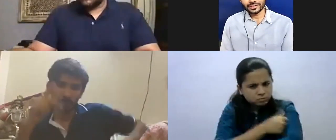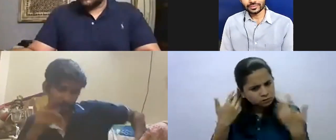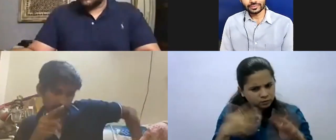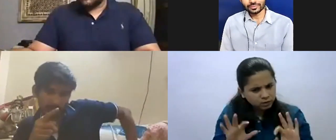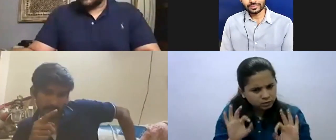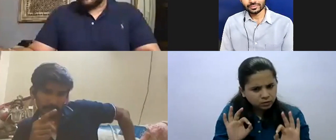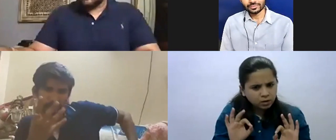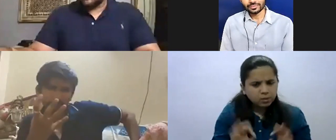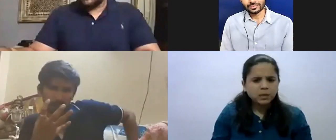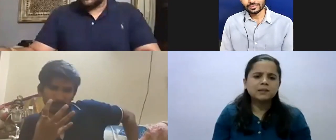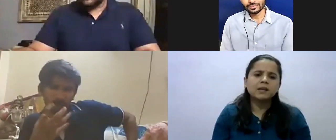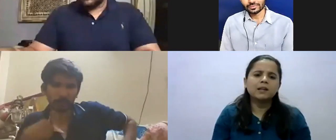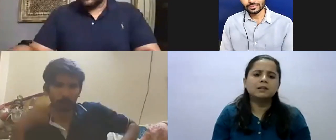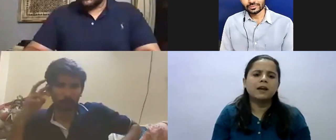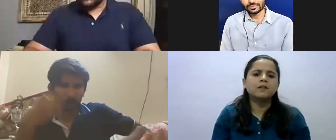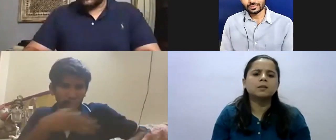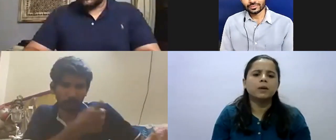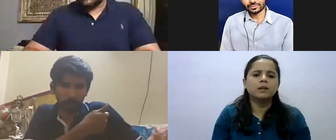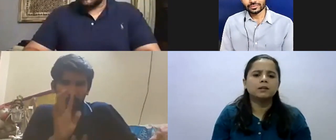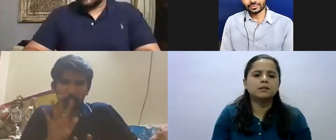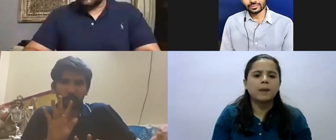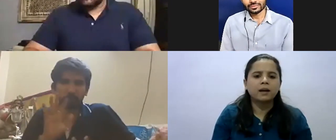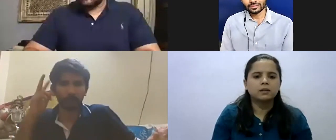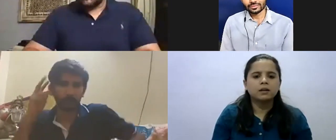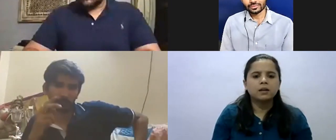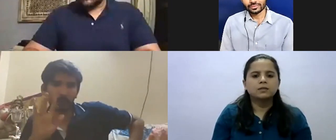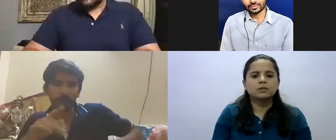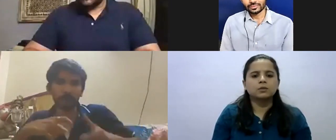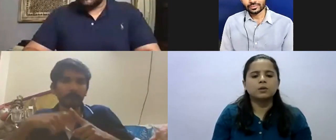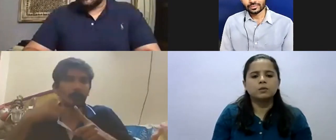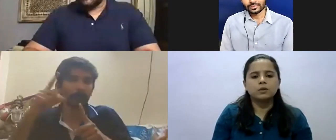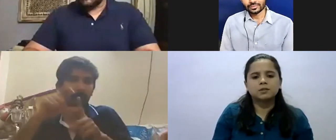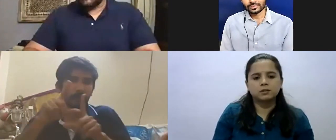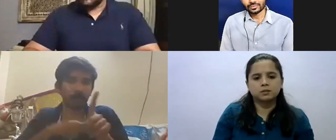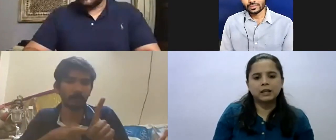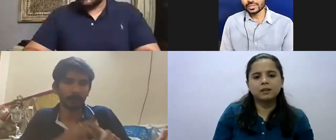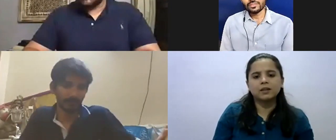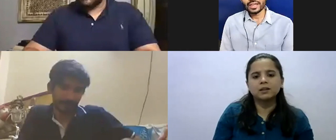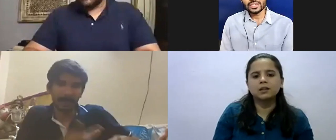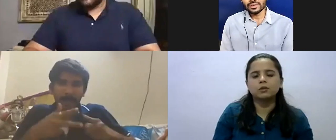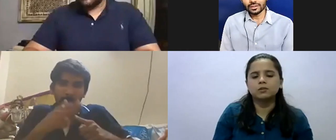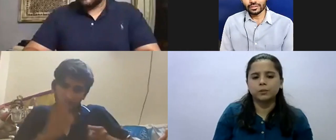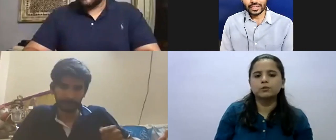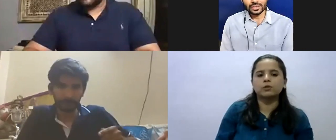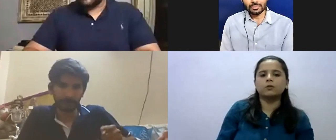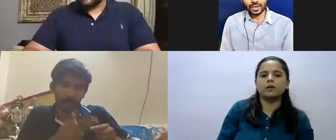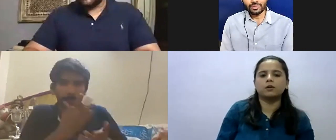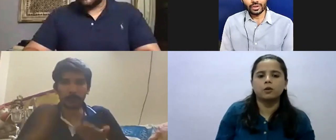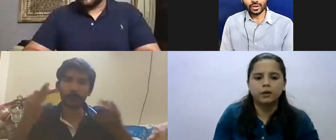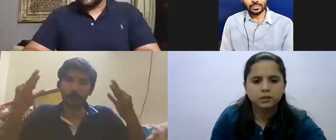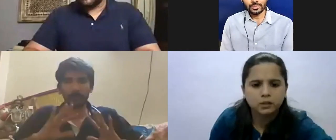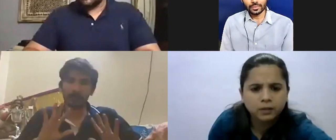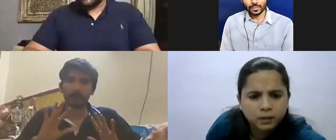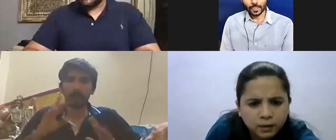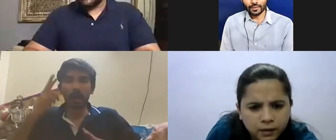it. But he's saying he's having some pain in his back. So he was See, thinking vaccine pain will